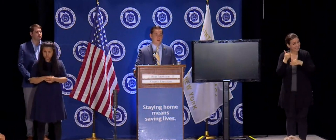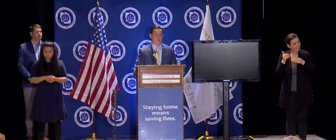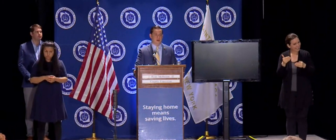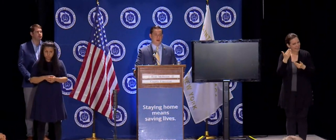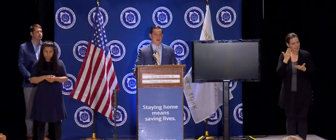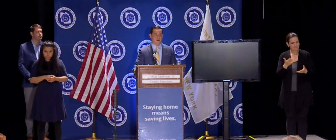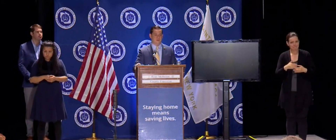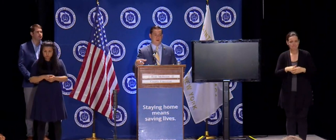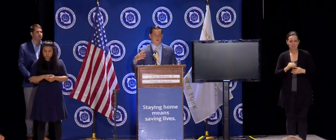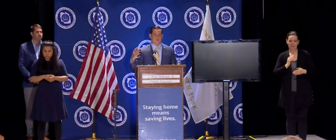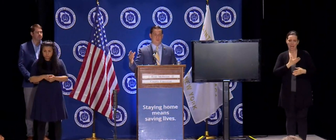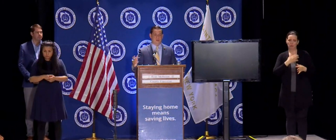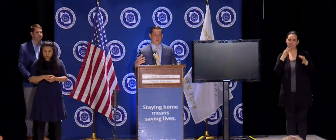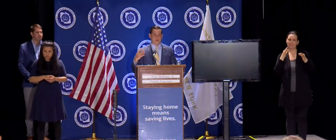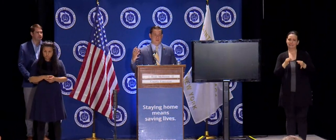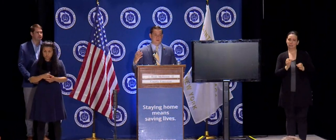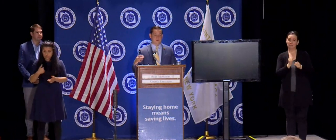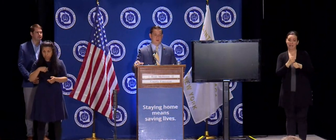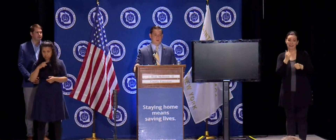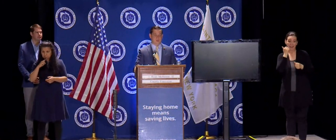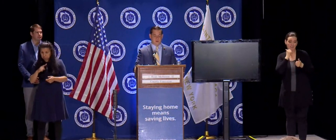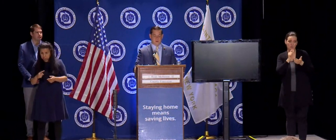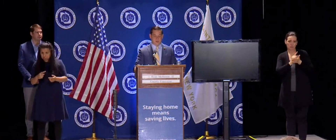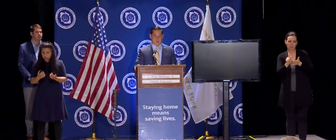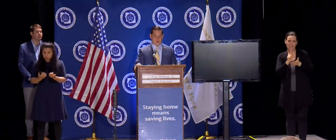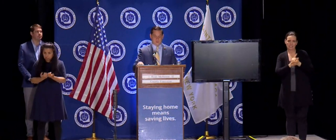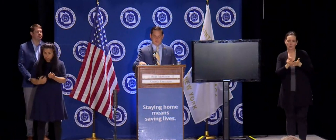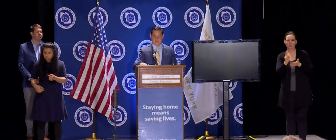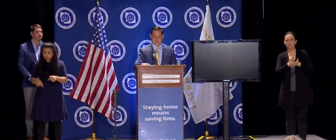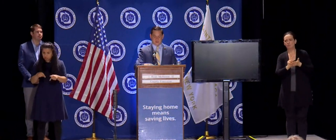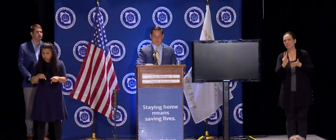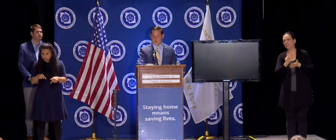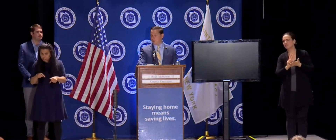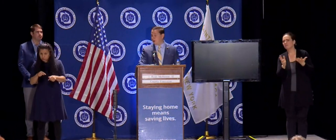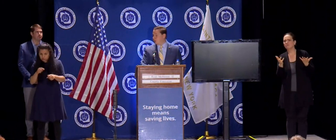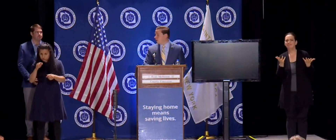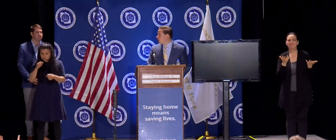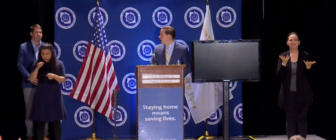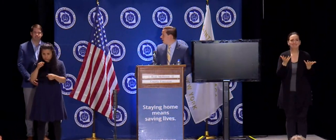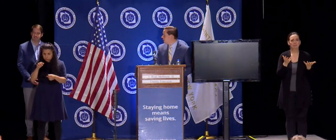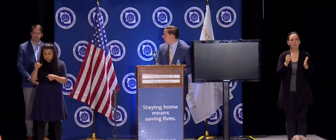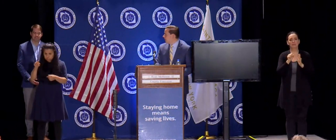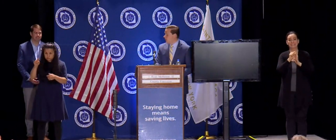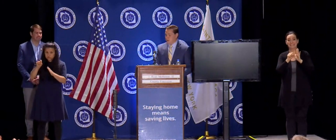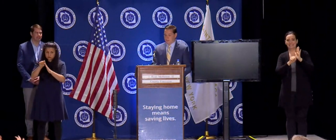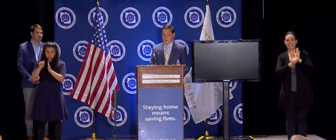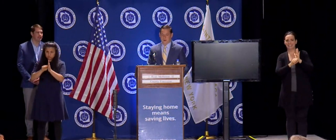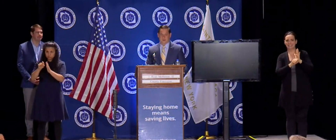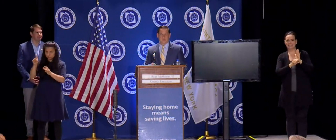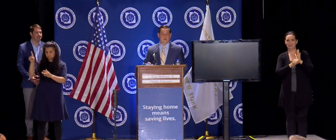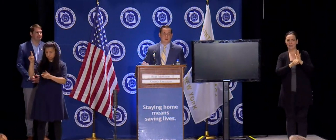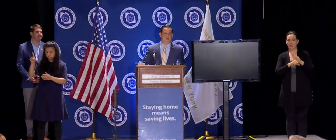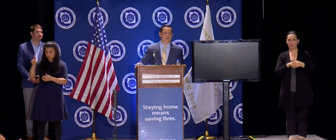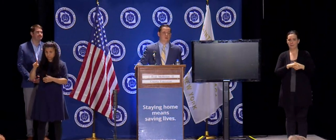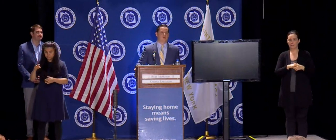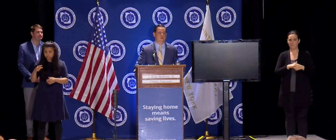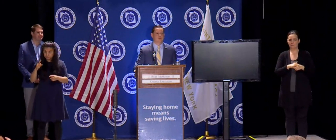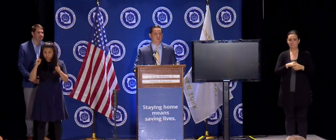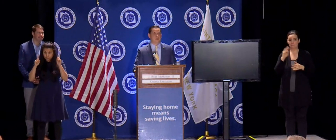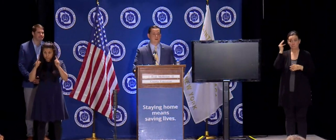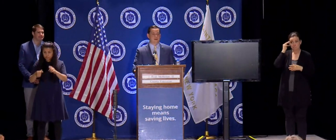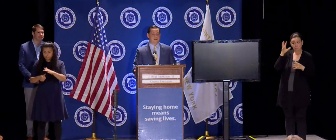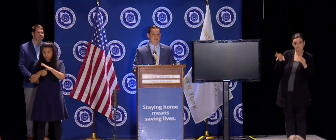year of information as you learn. So the state's got an interesting call. Mayor, do you want to add to that at all? Okay.